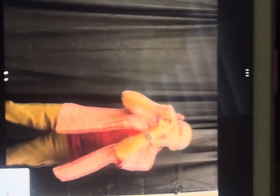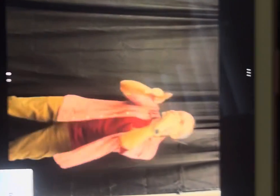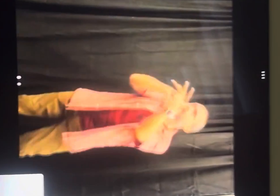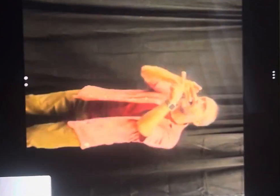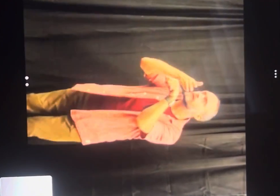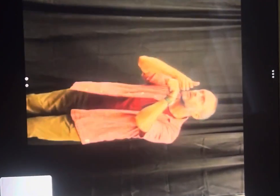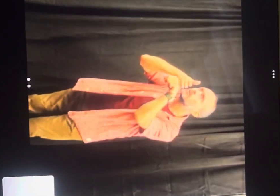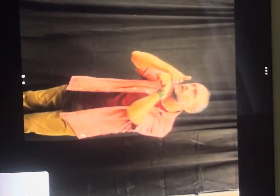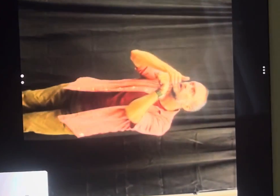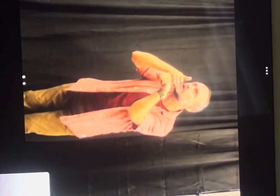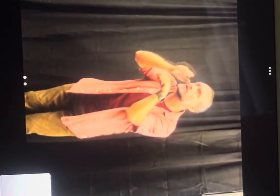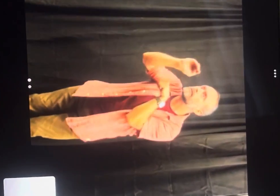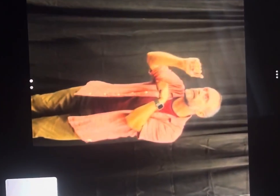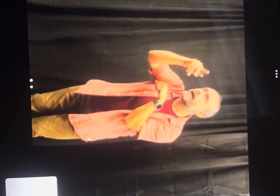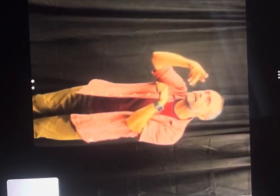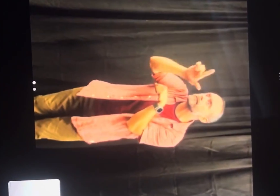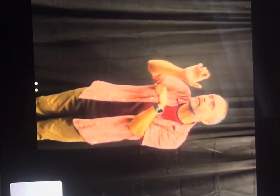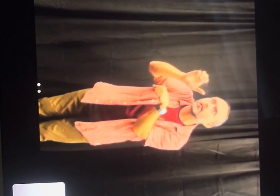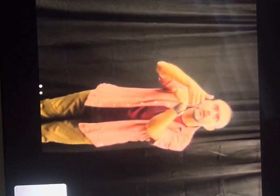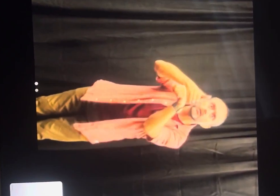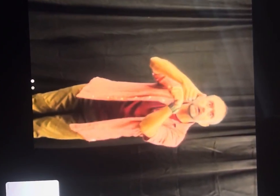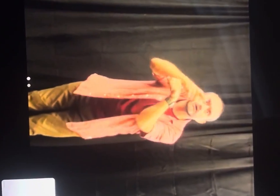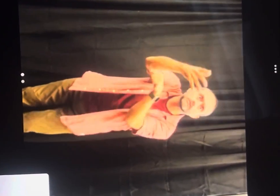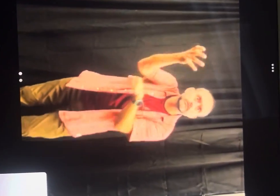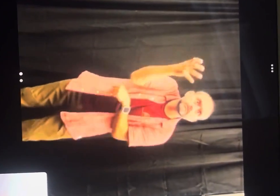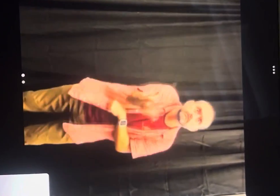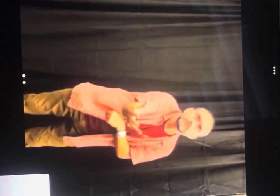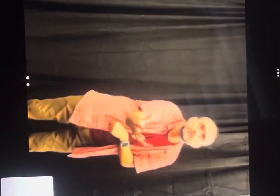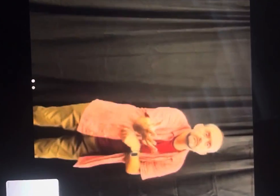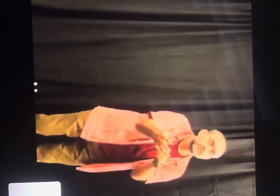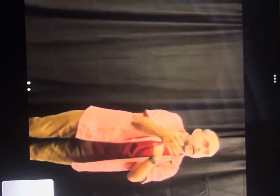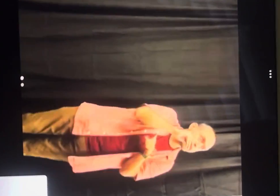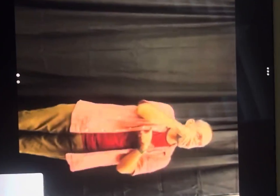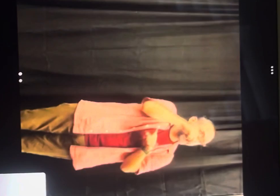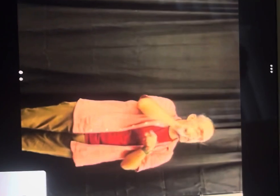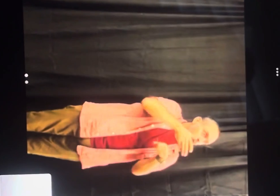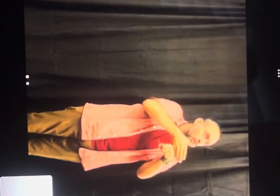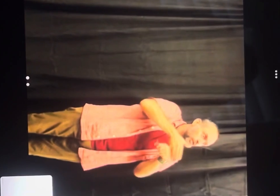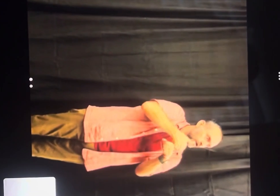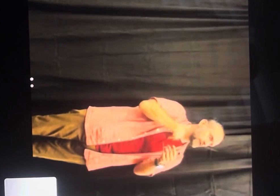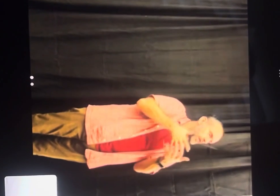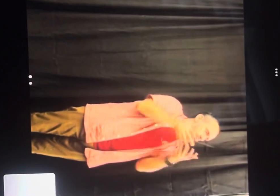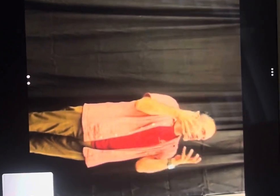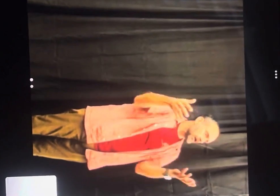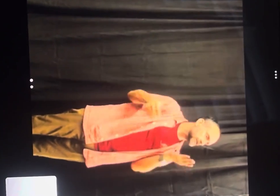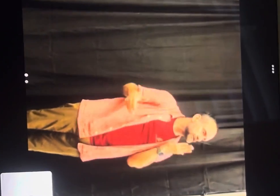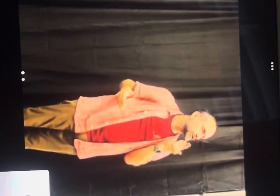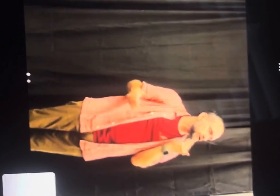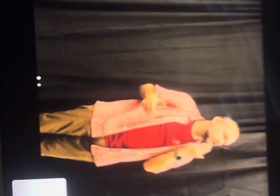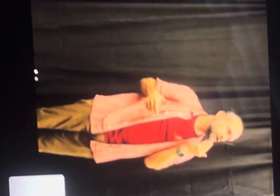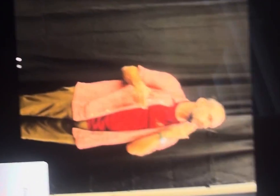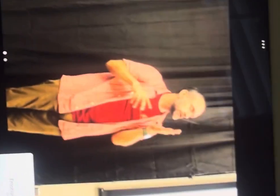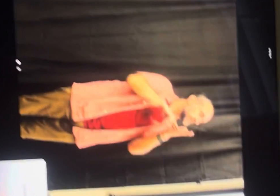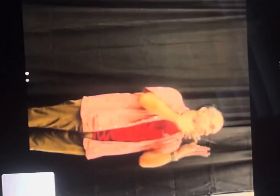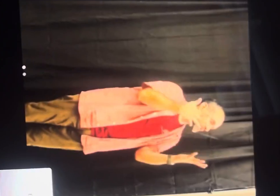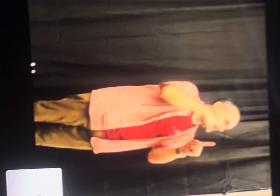If you're cooking on a stove or using maple wood and using that to put on the fire. Oh, and to order